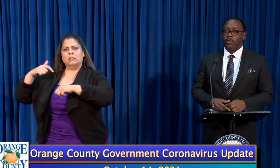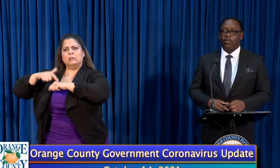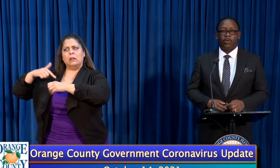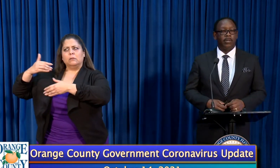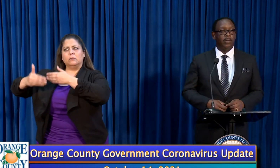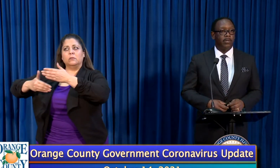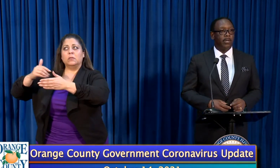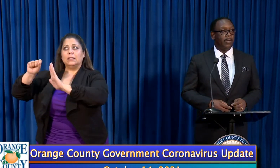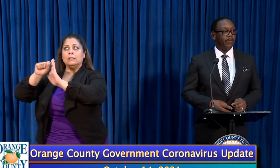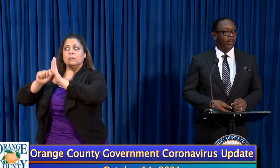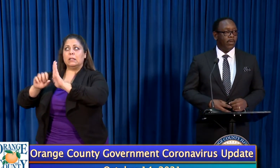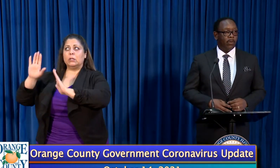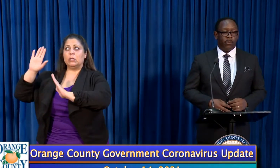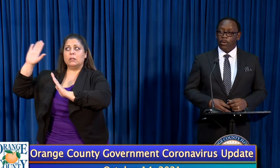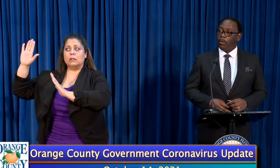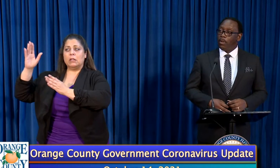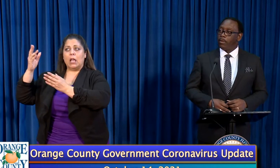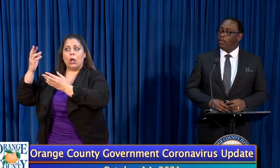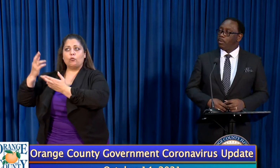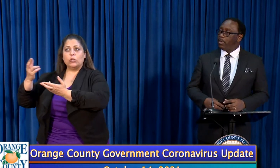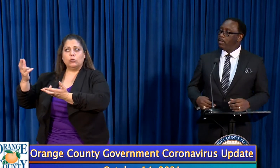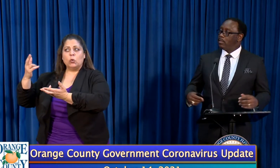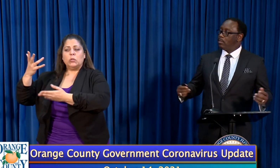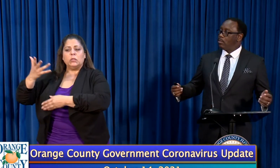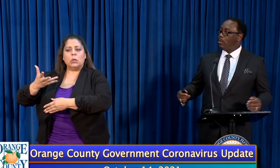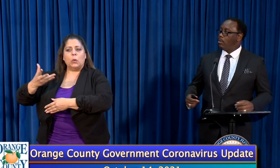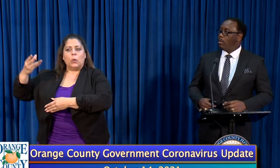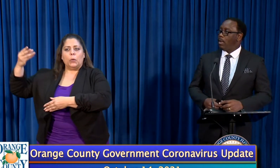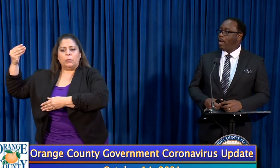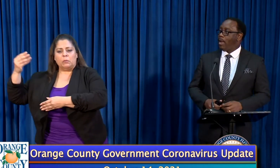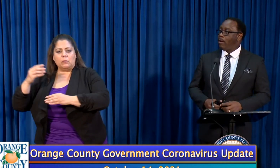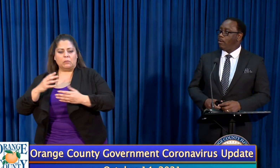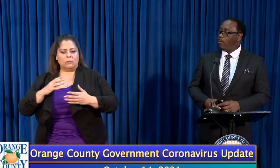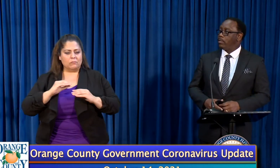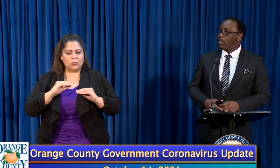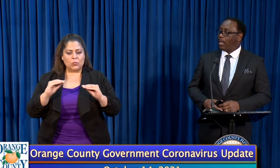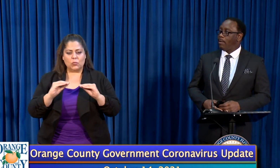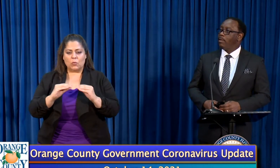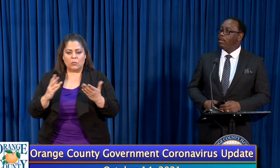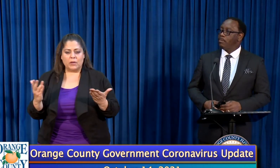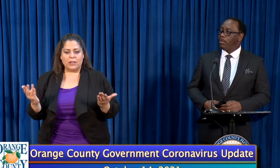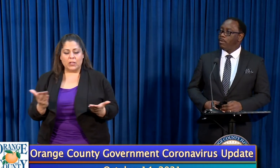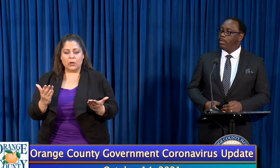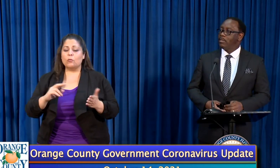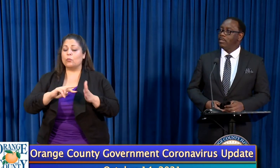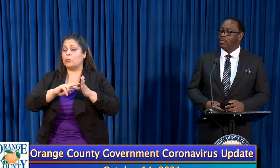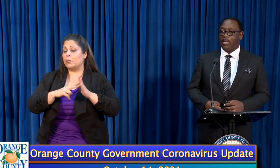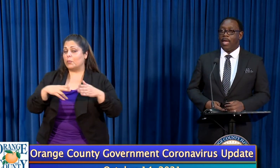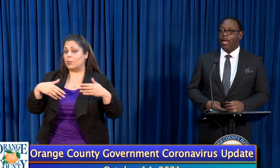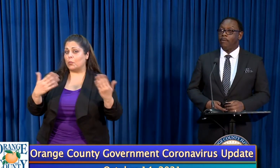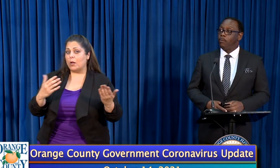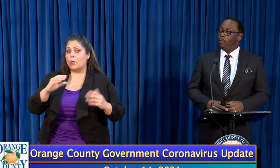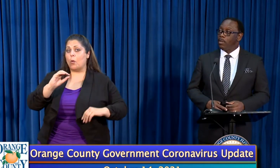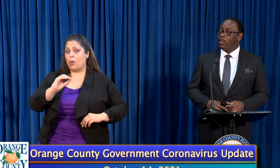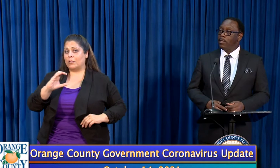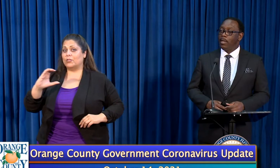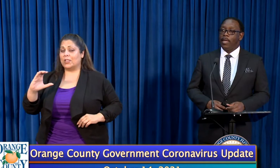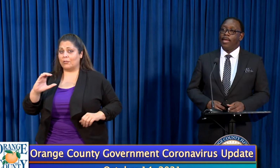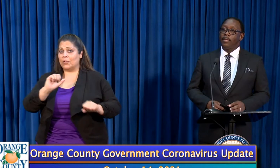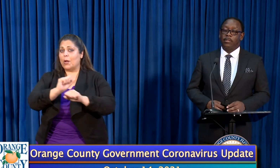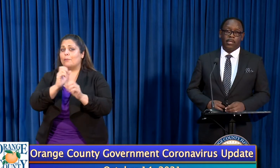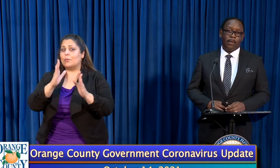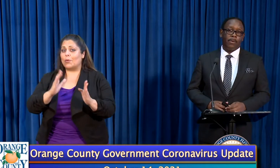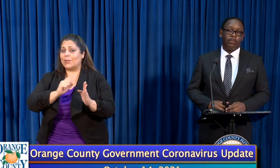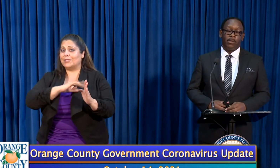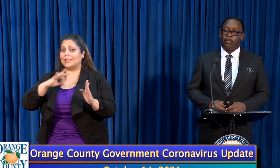state's resources were no longer in place, and so our Orange County employees and staff really